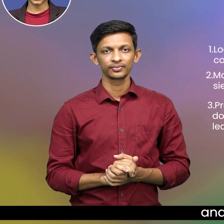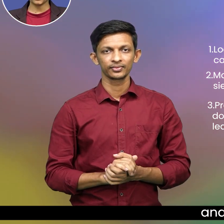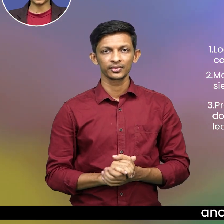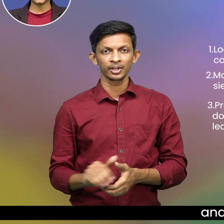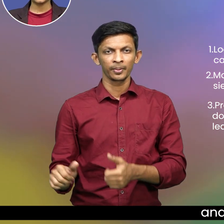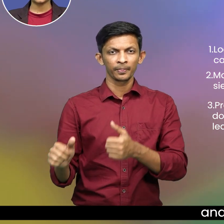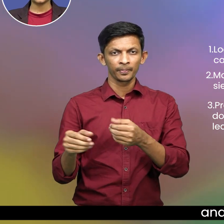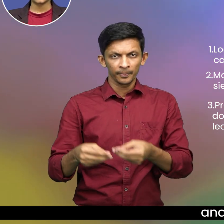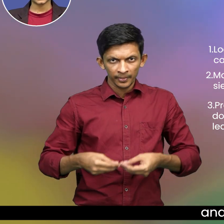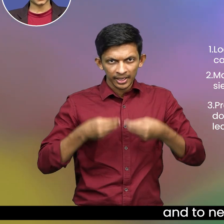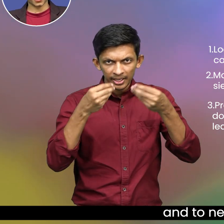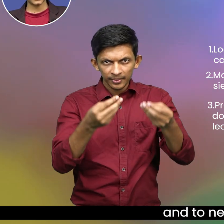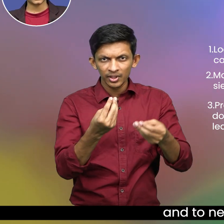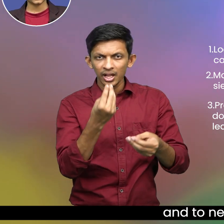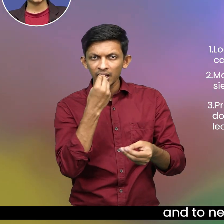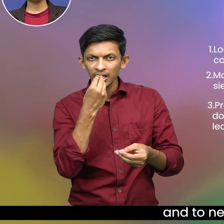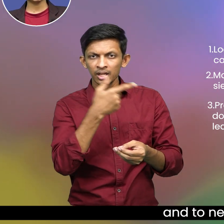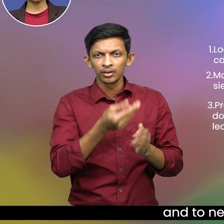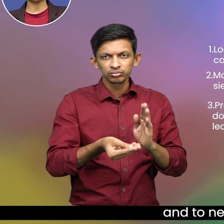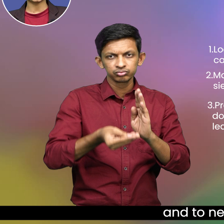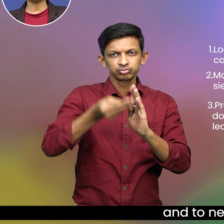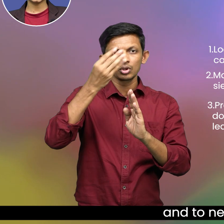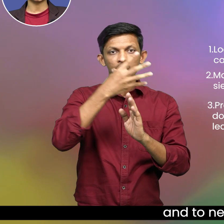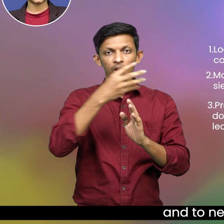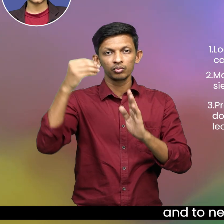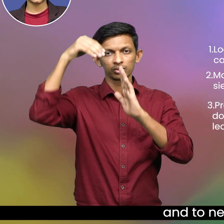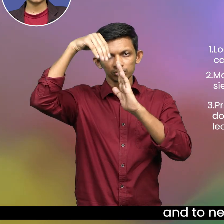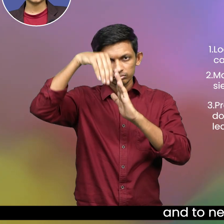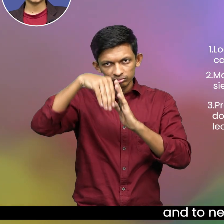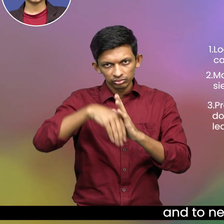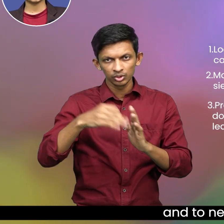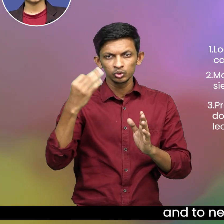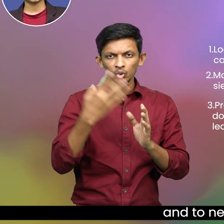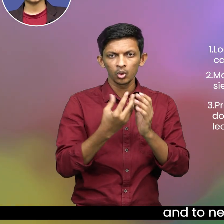and downward and to new growing leaves.